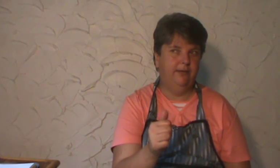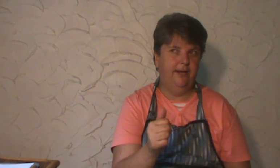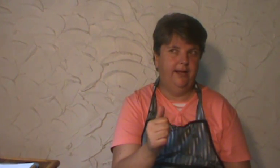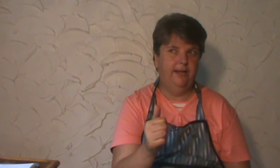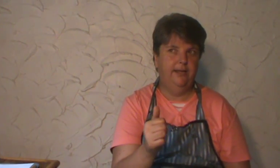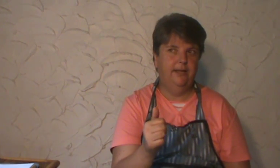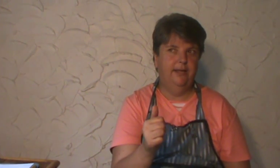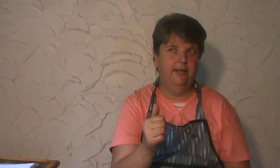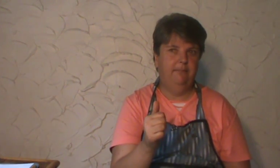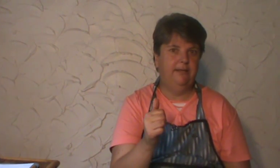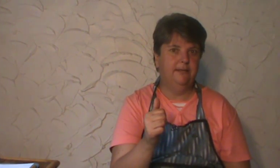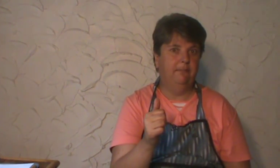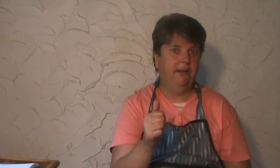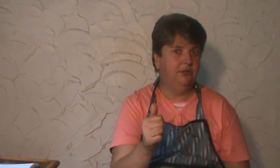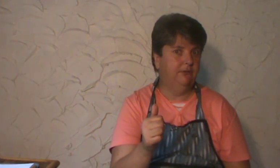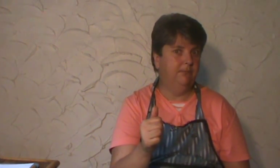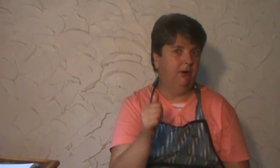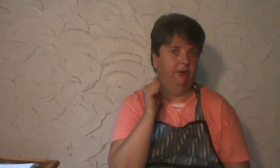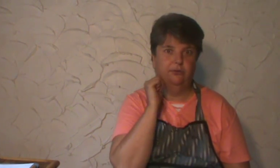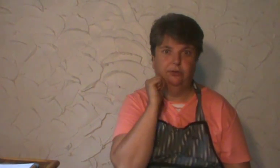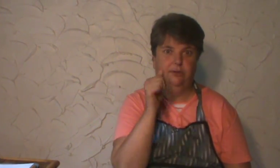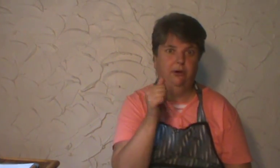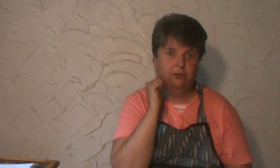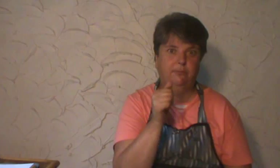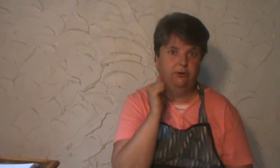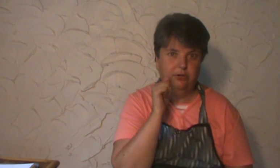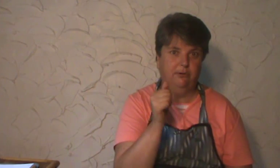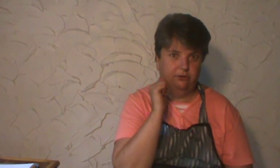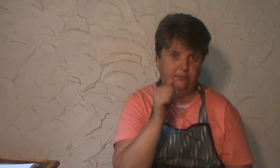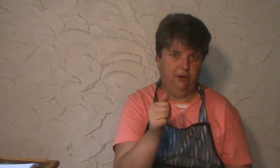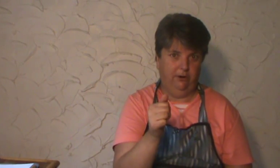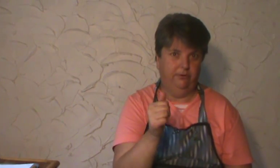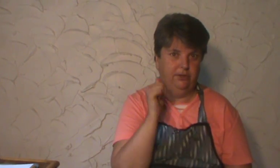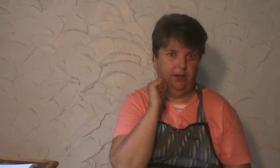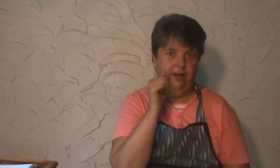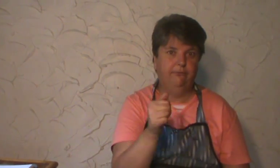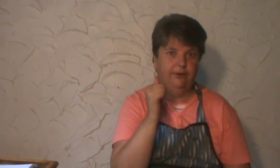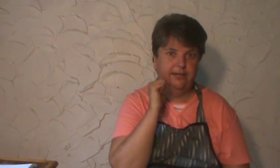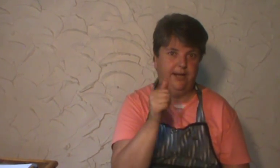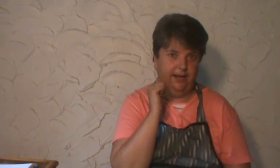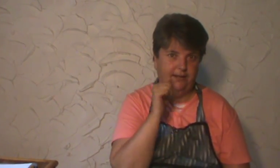day means a bunch of tomorrows. So tomorrow. So every day.